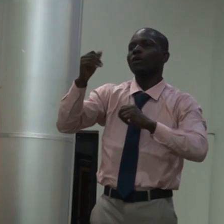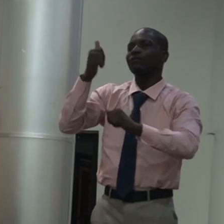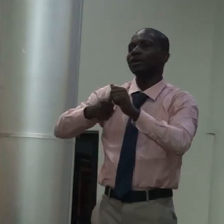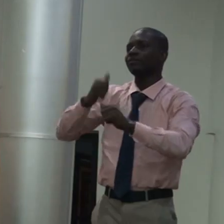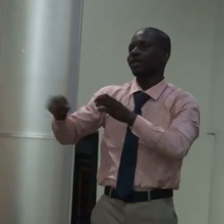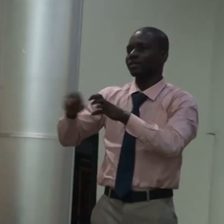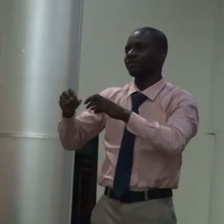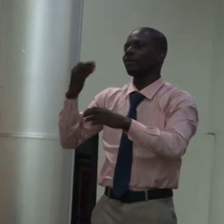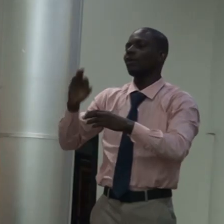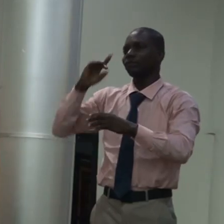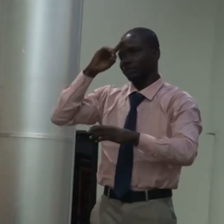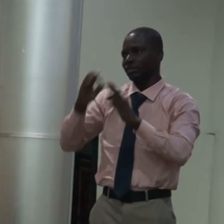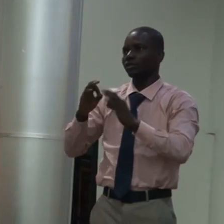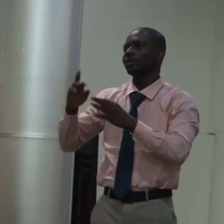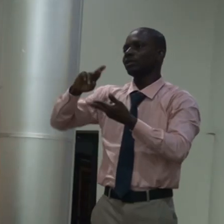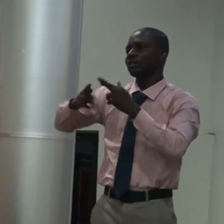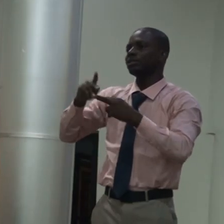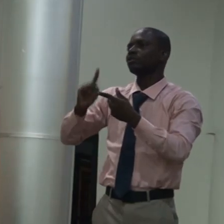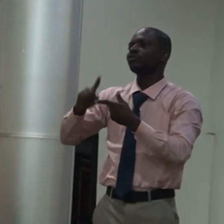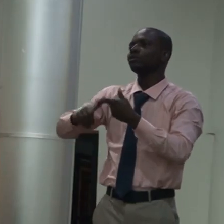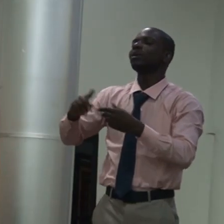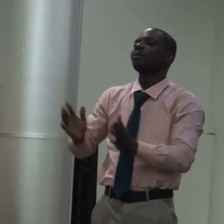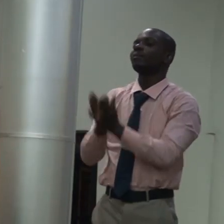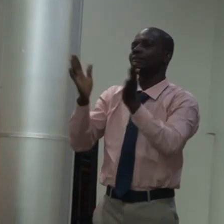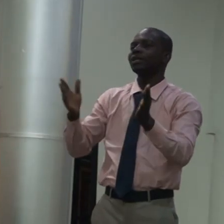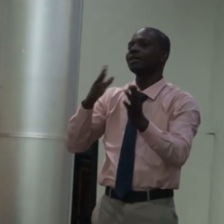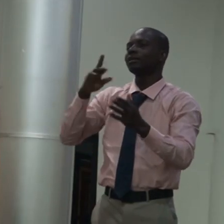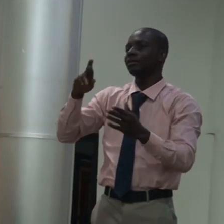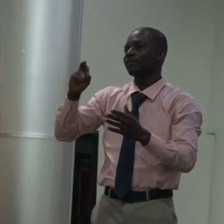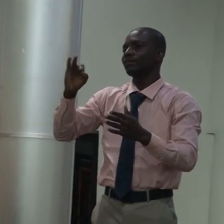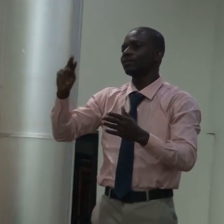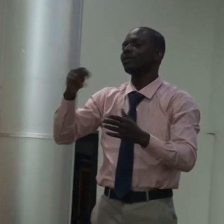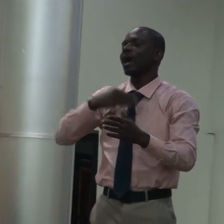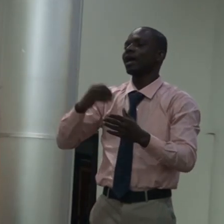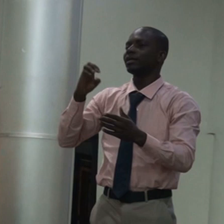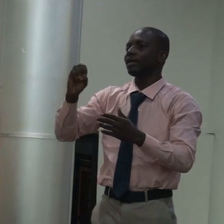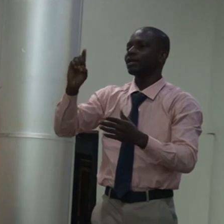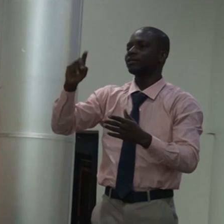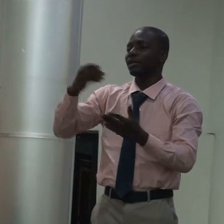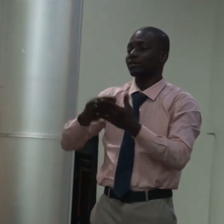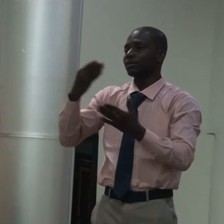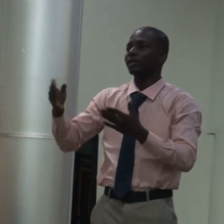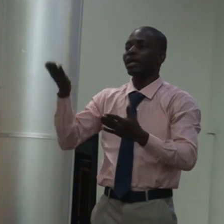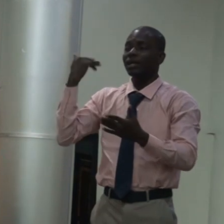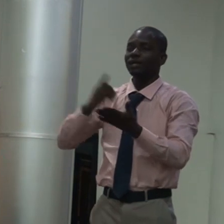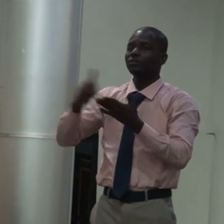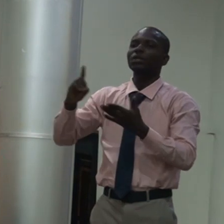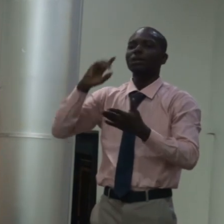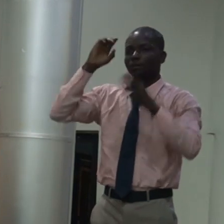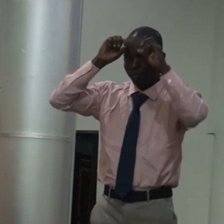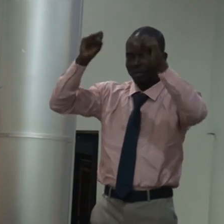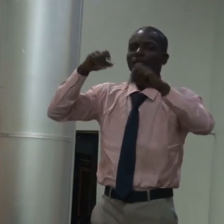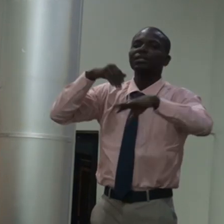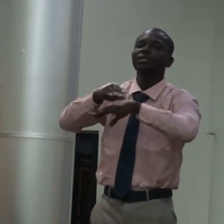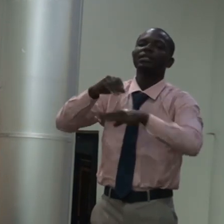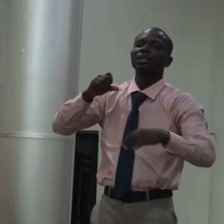every activity or decision relating to public revenue and expenditure. Now, last week, the President sent a communication to the